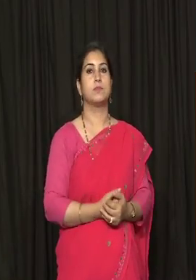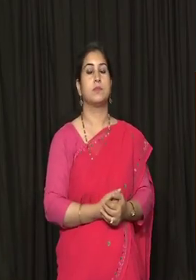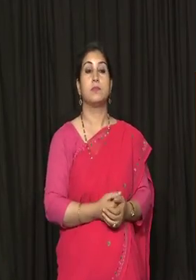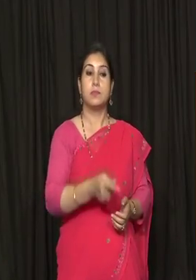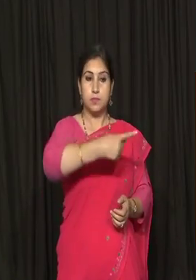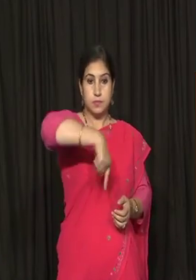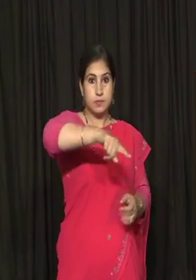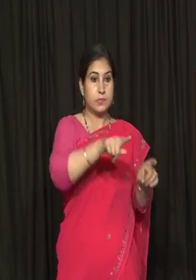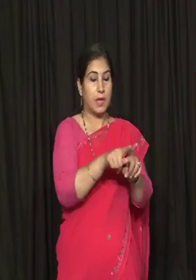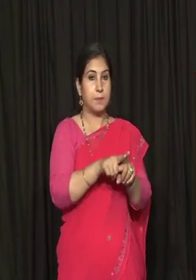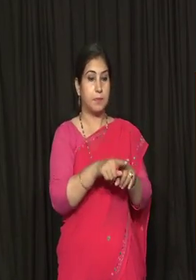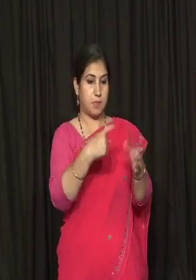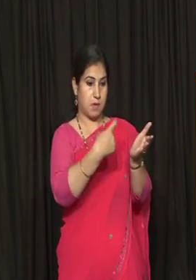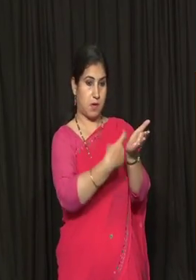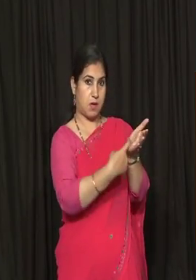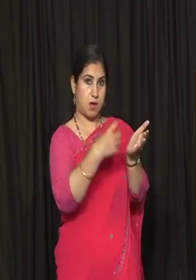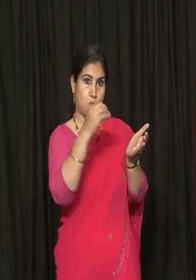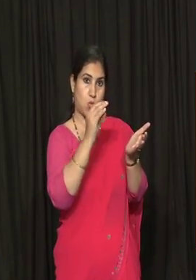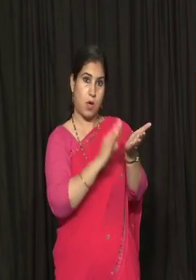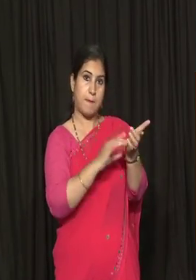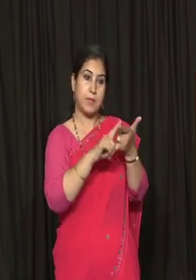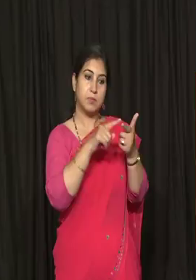and Rome became its capital.